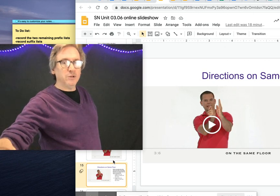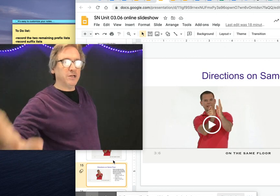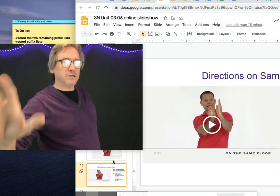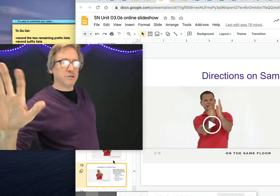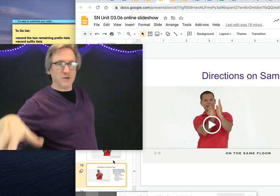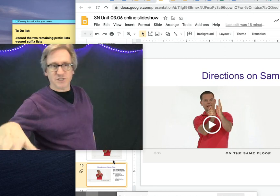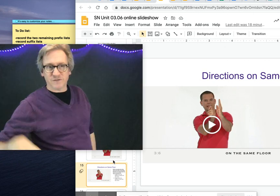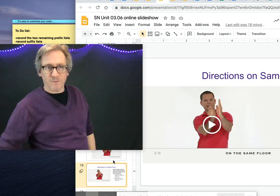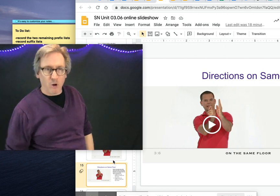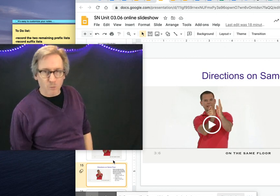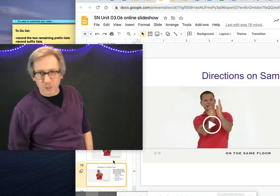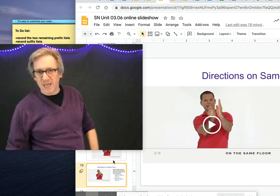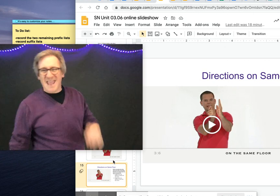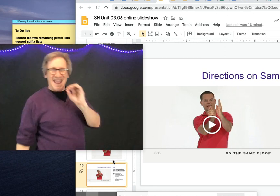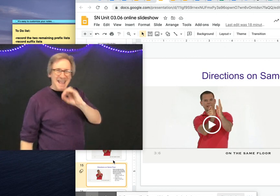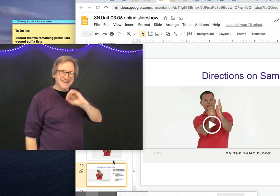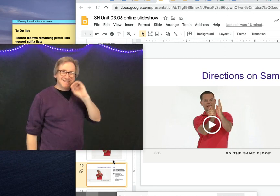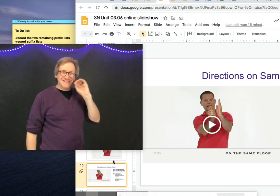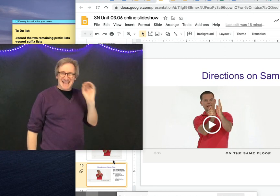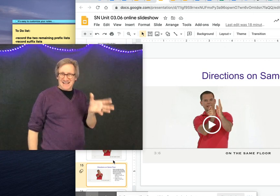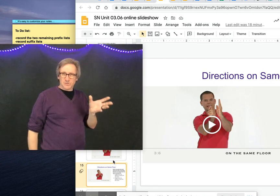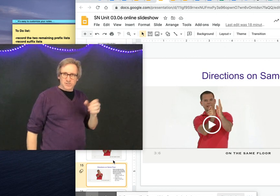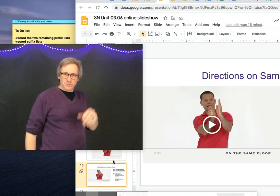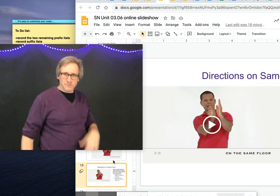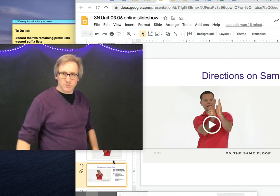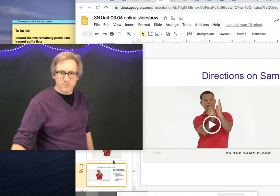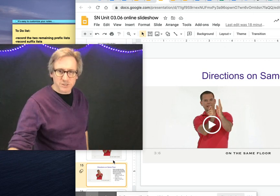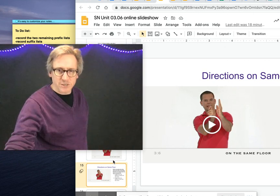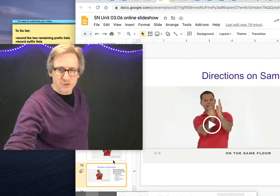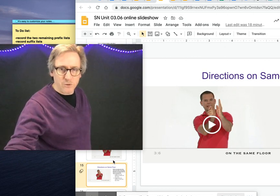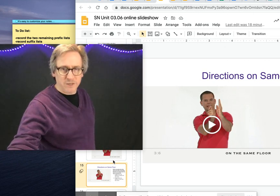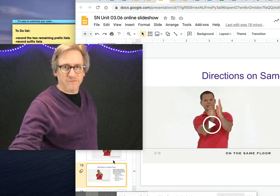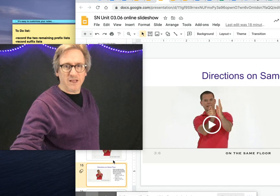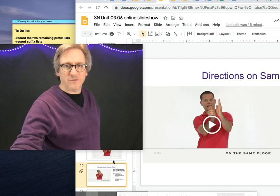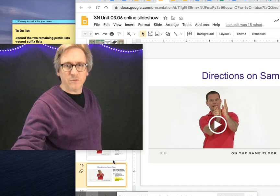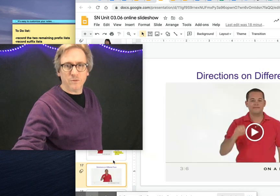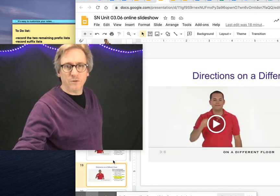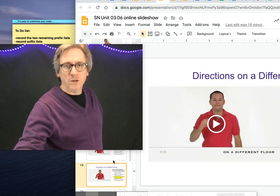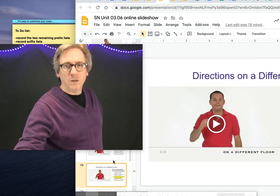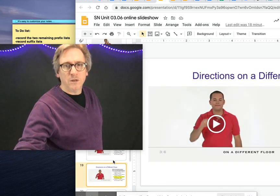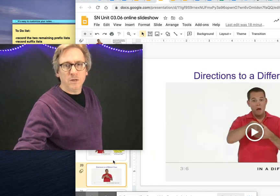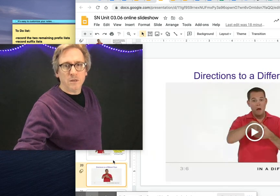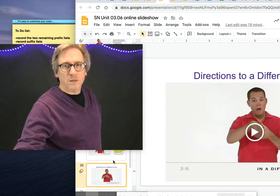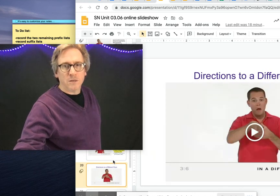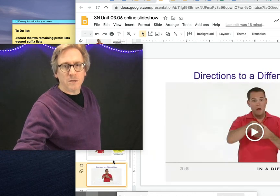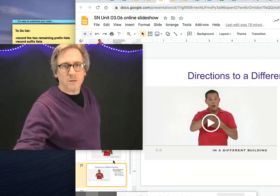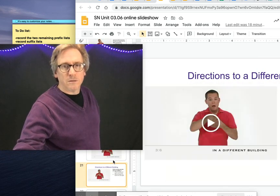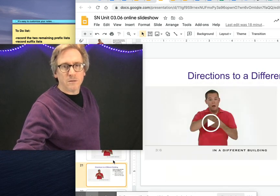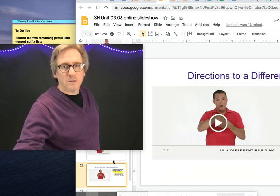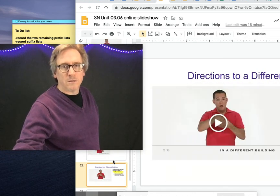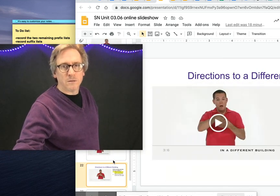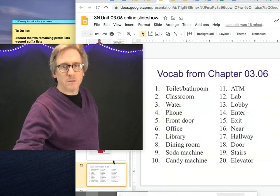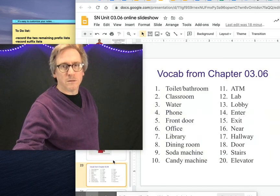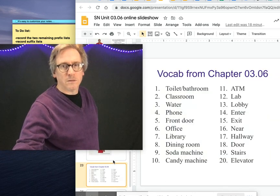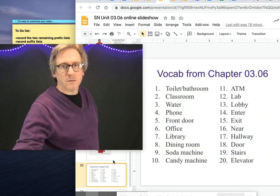I've included questions from the homework and the answers to them. So I'm just going to quickly fly through.